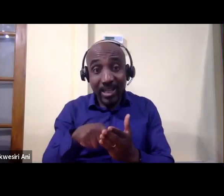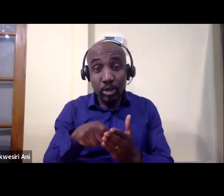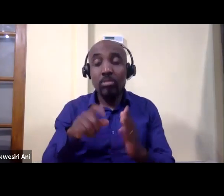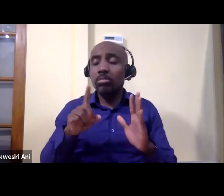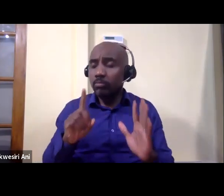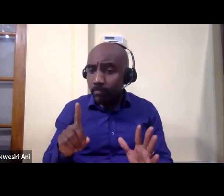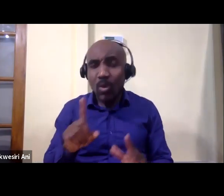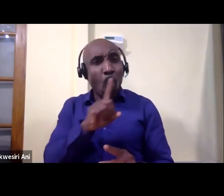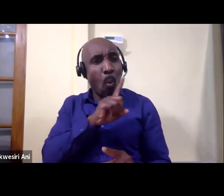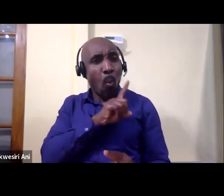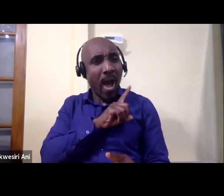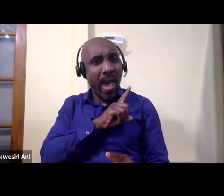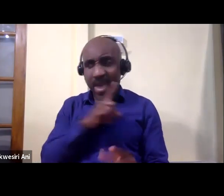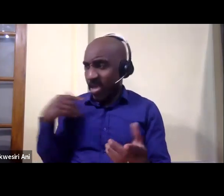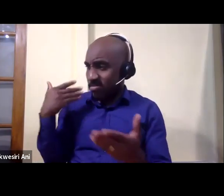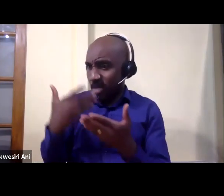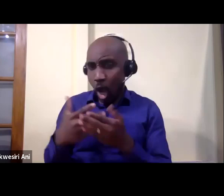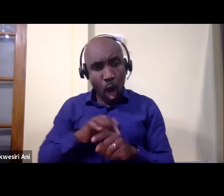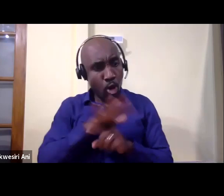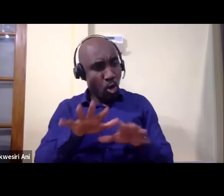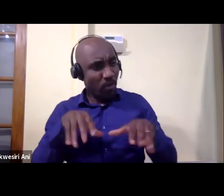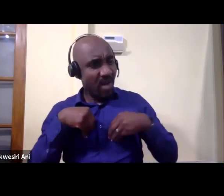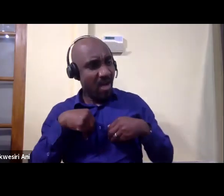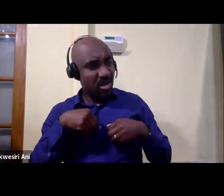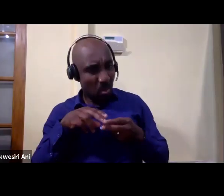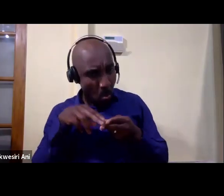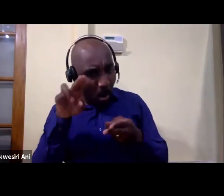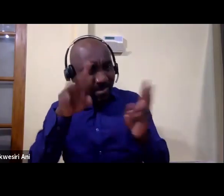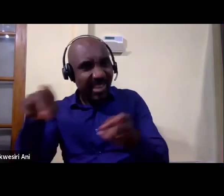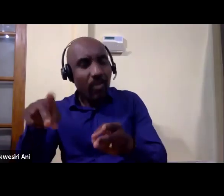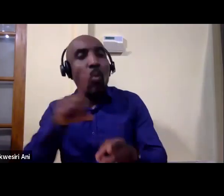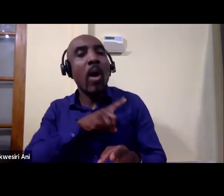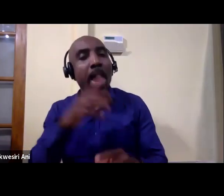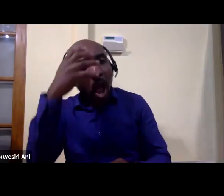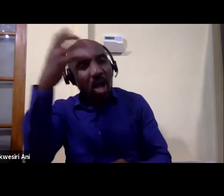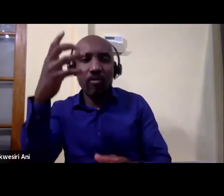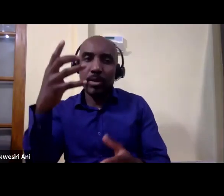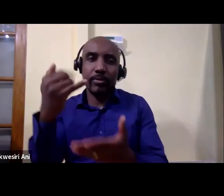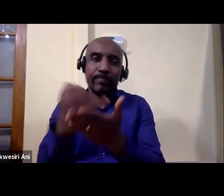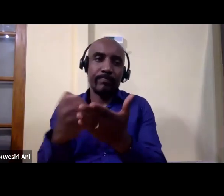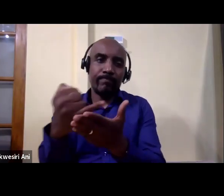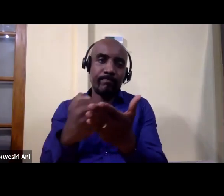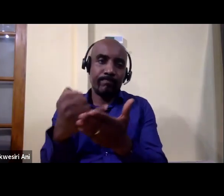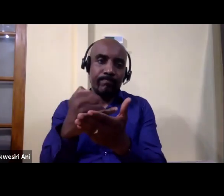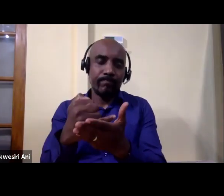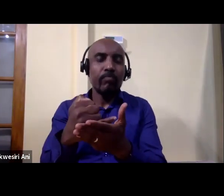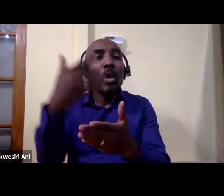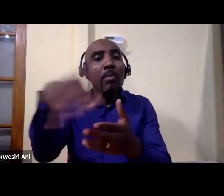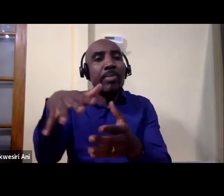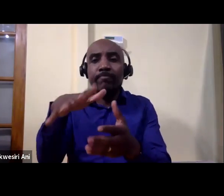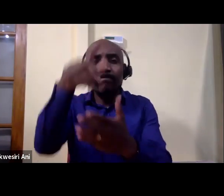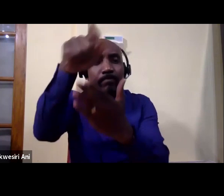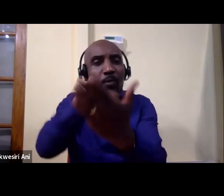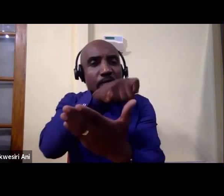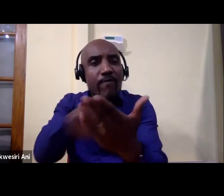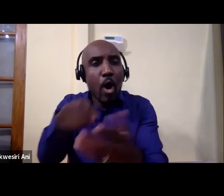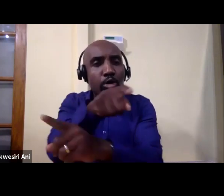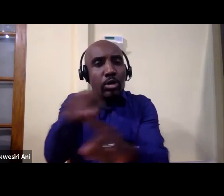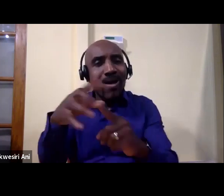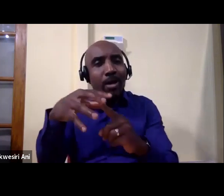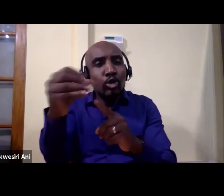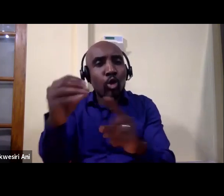Why have we seen this crisis? It's because of government incompetence. We had a bunch of people who were elected in December really to deal